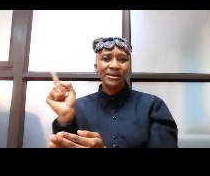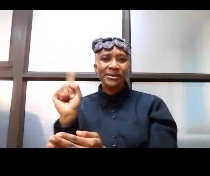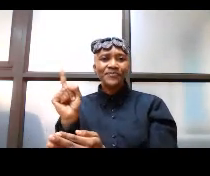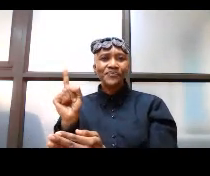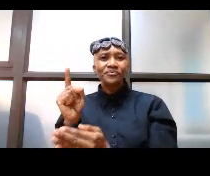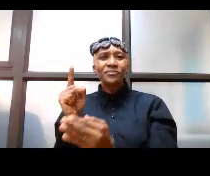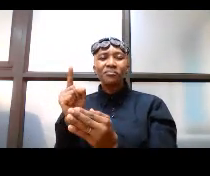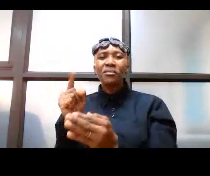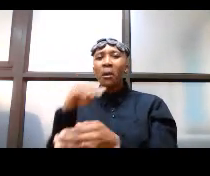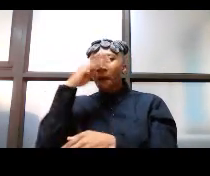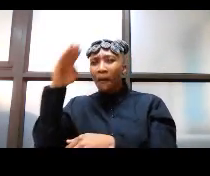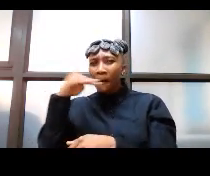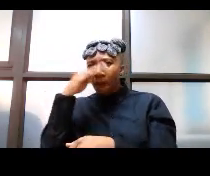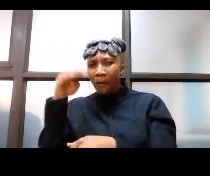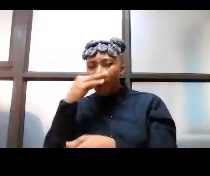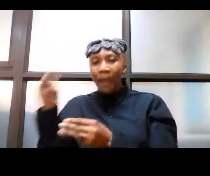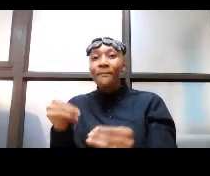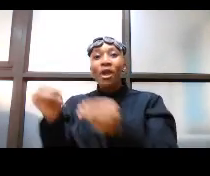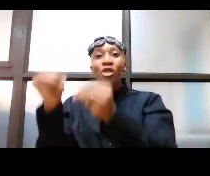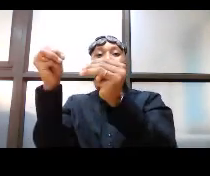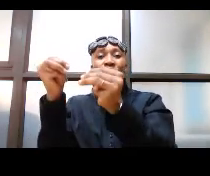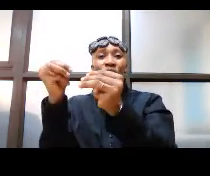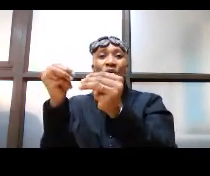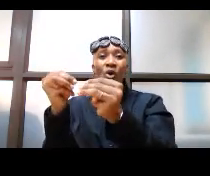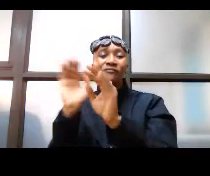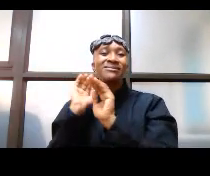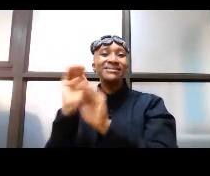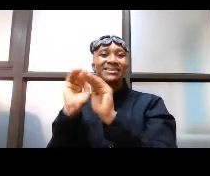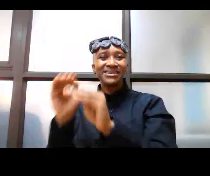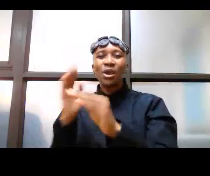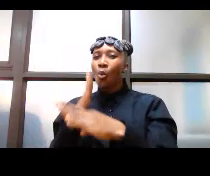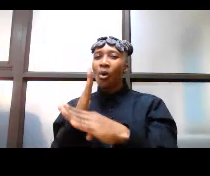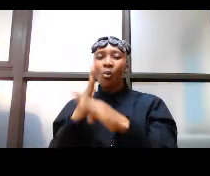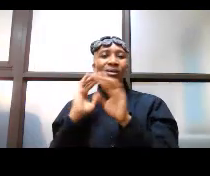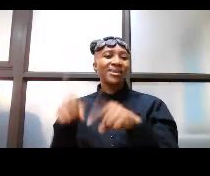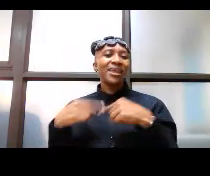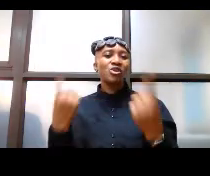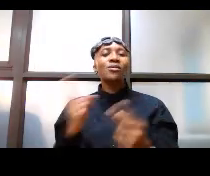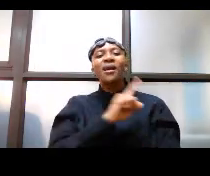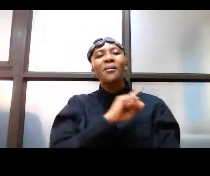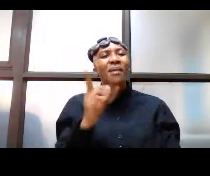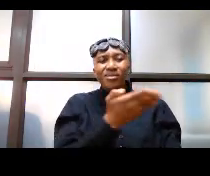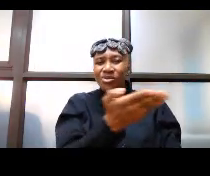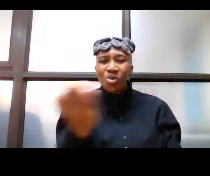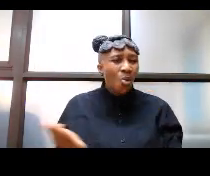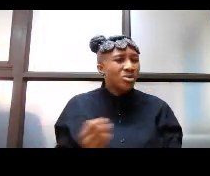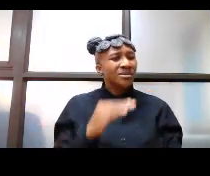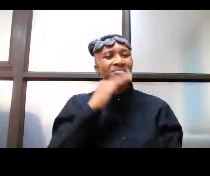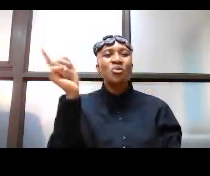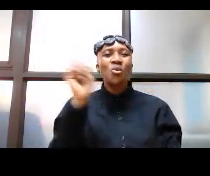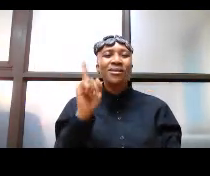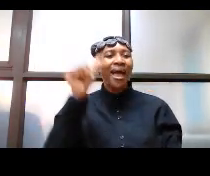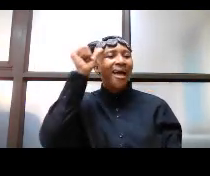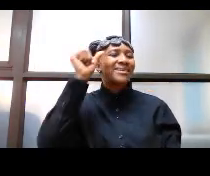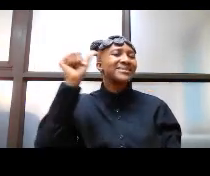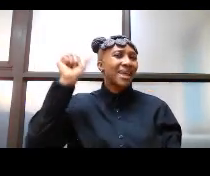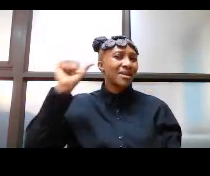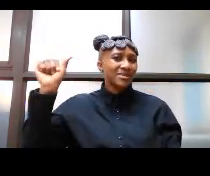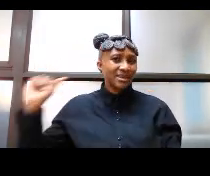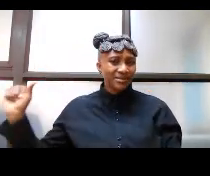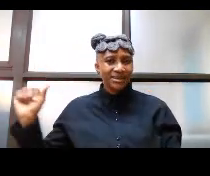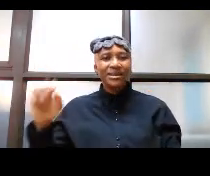of teaching would not work. But those are the assumptions that when special